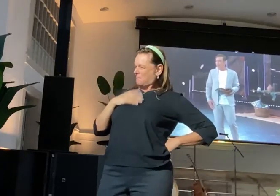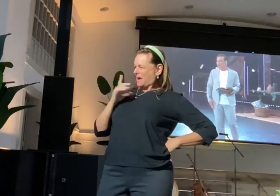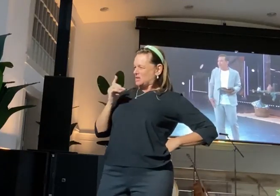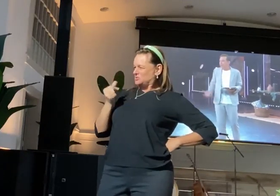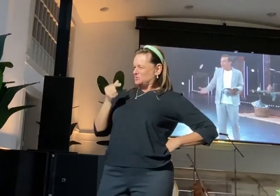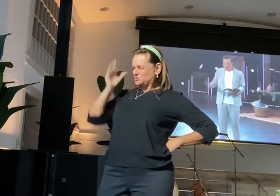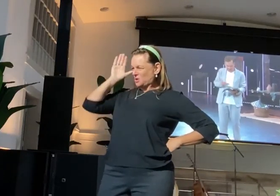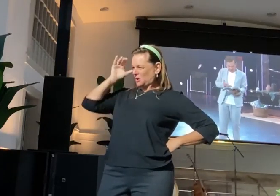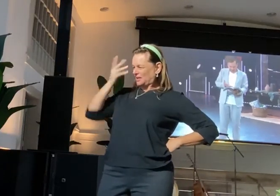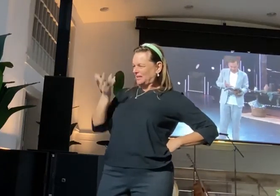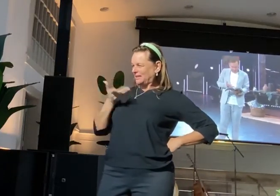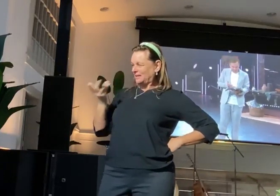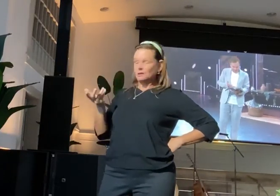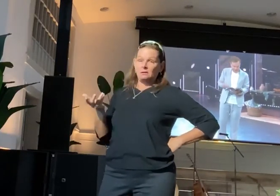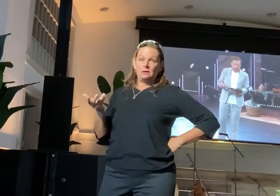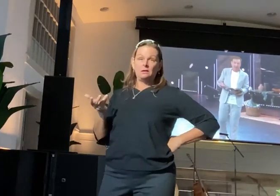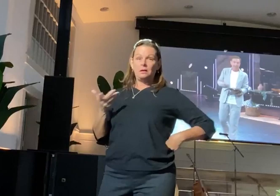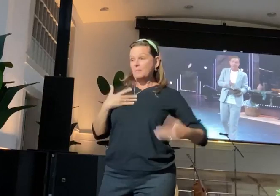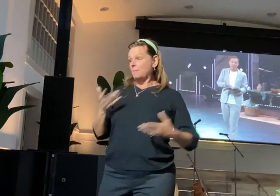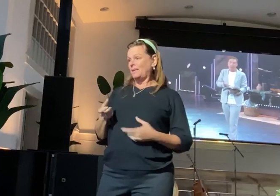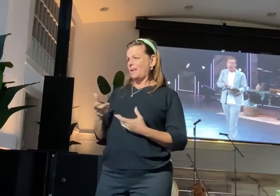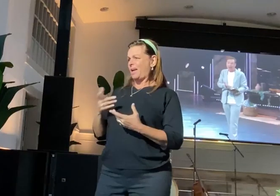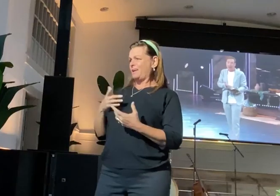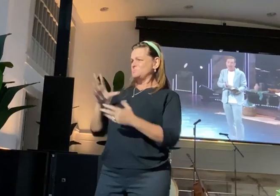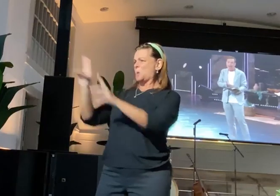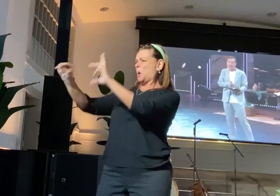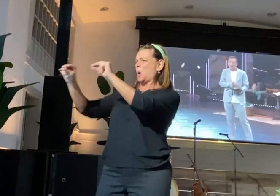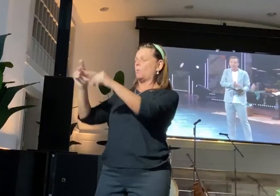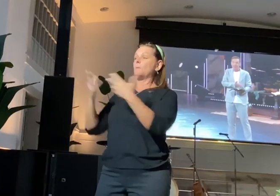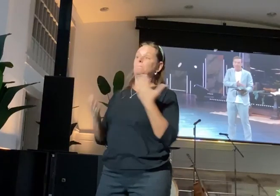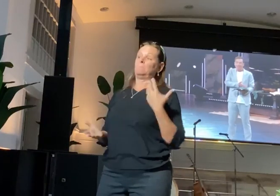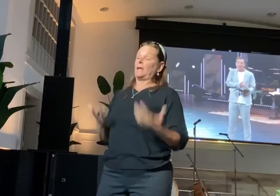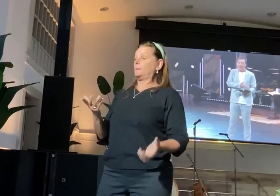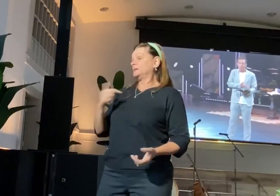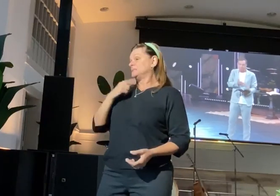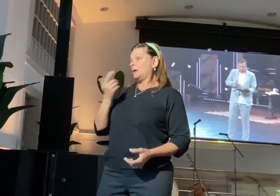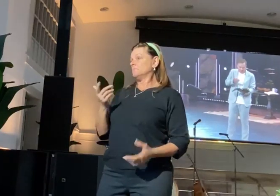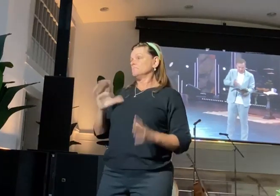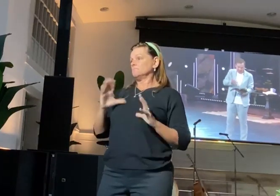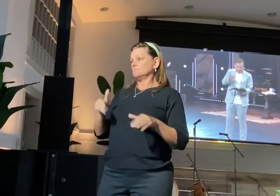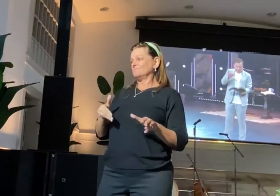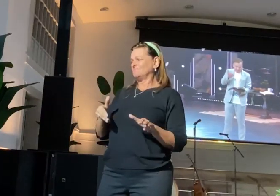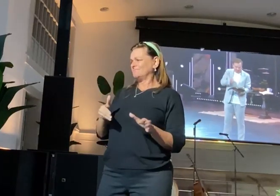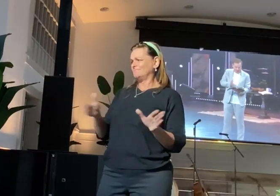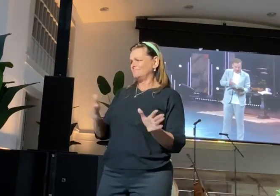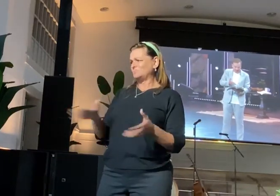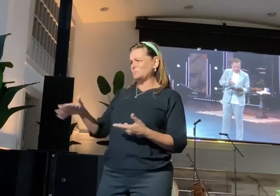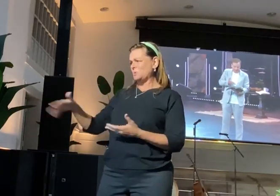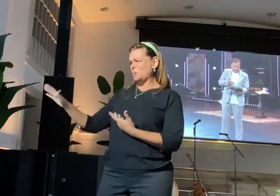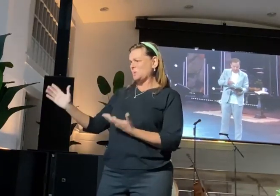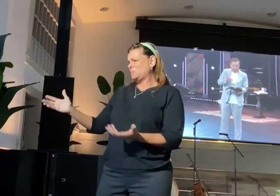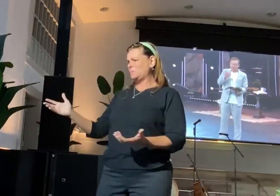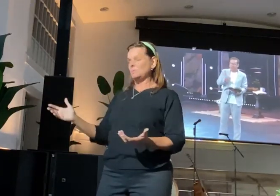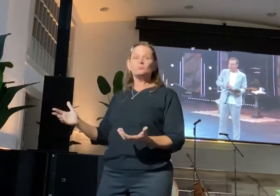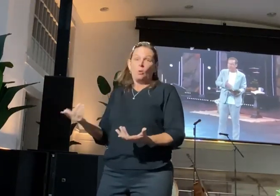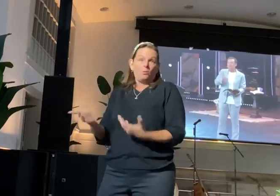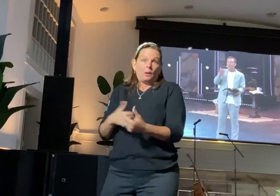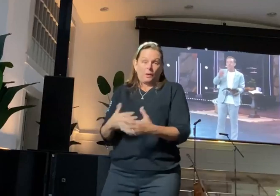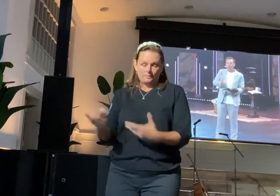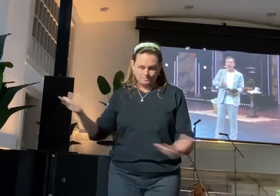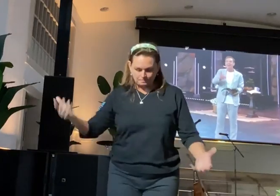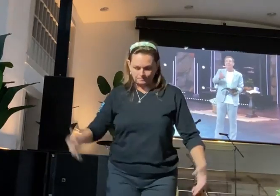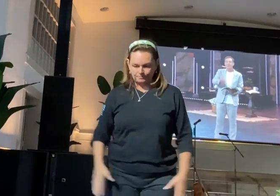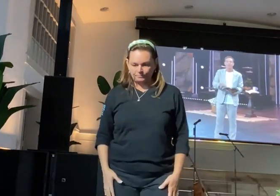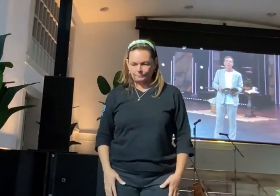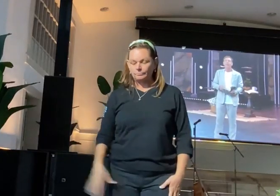Or maybe he was just a generous guy. But either way, he lets the disciples untie the donkey so that